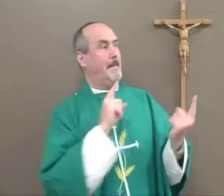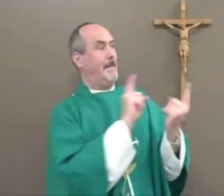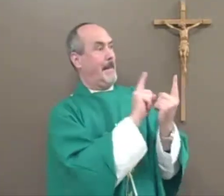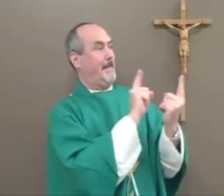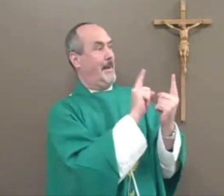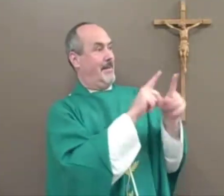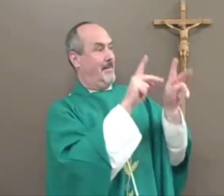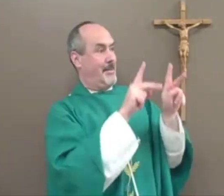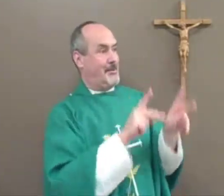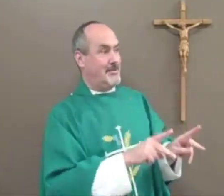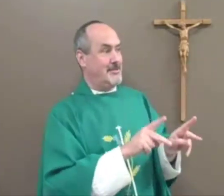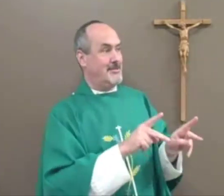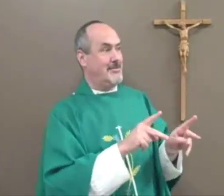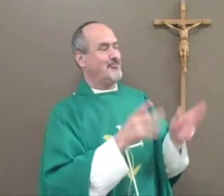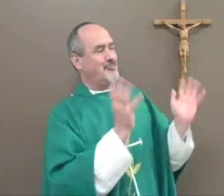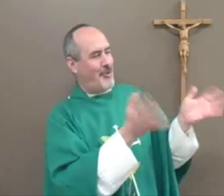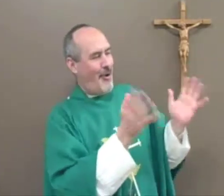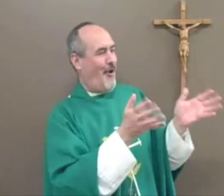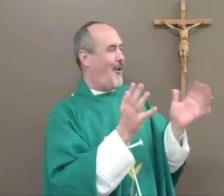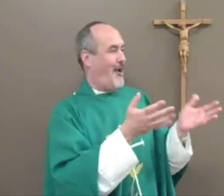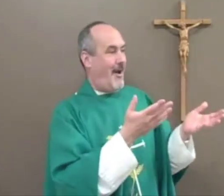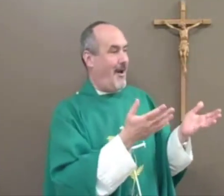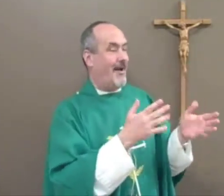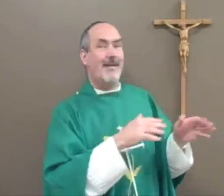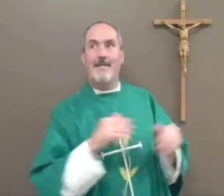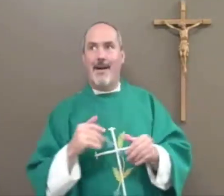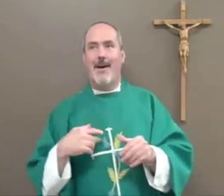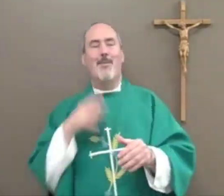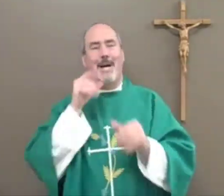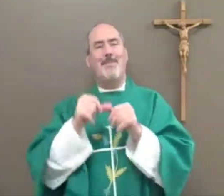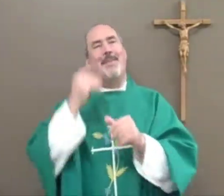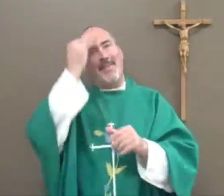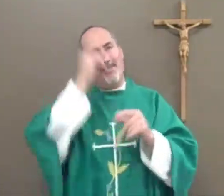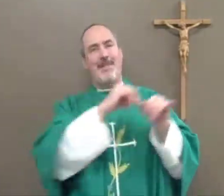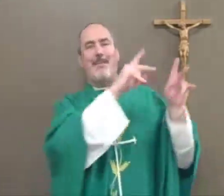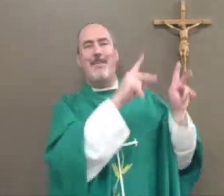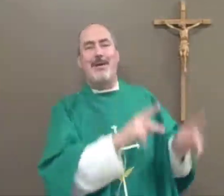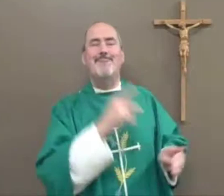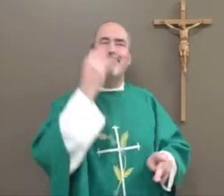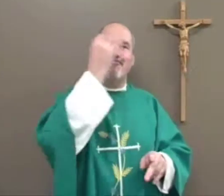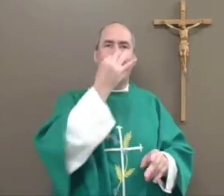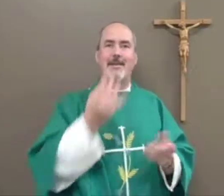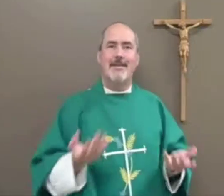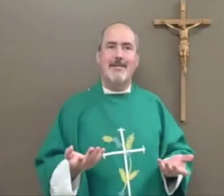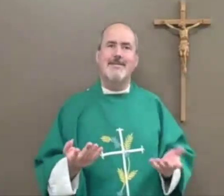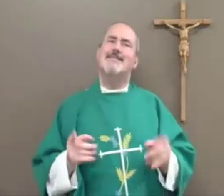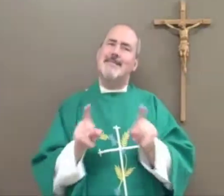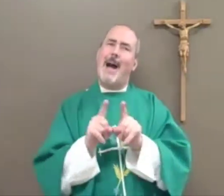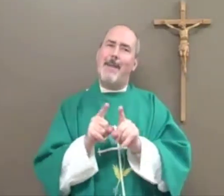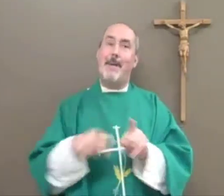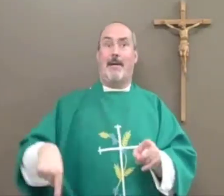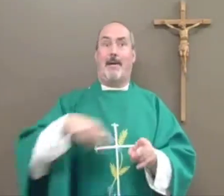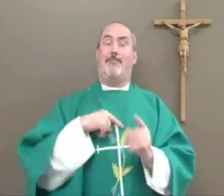If we talk to a person, afterwards we keep him in our mind, or we think about him. So when we